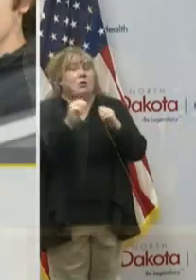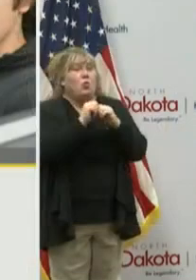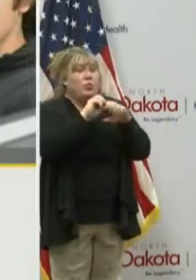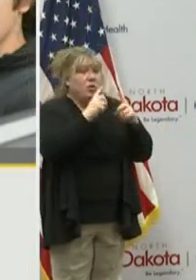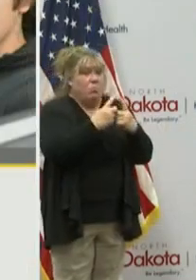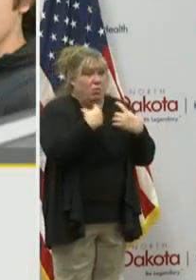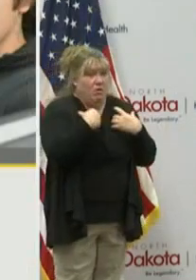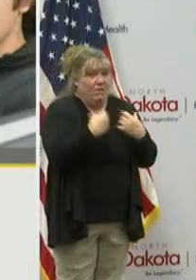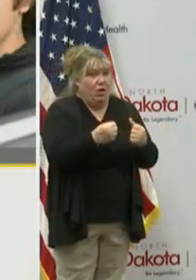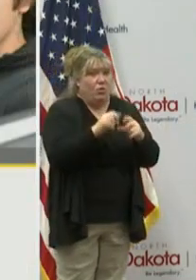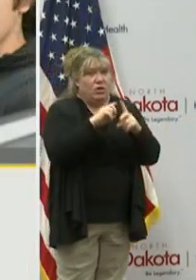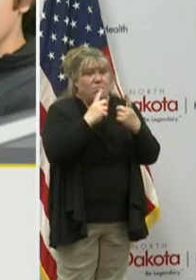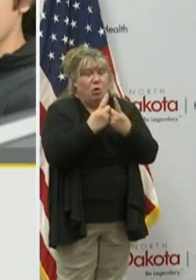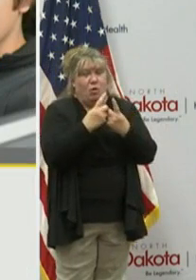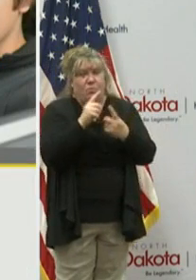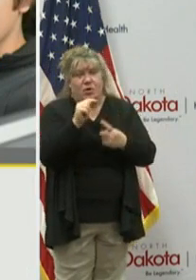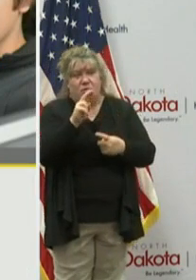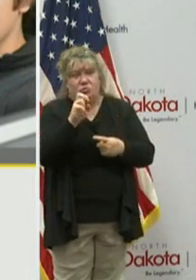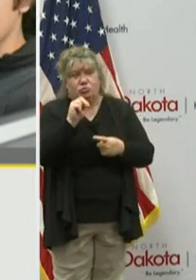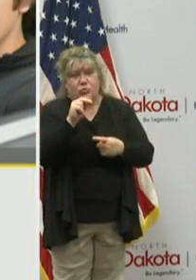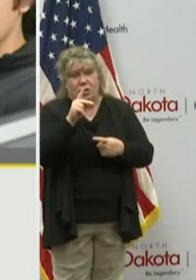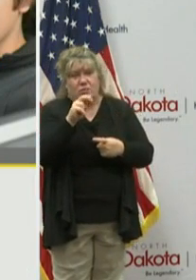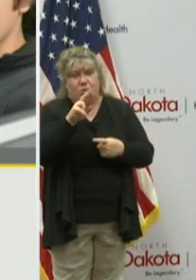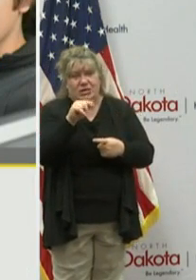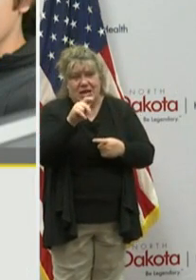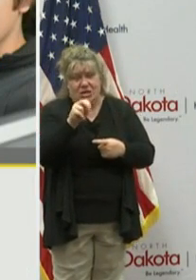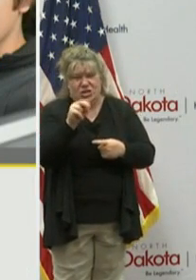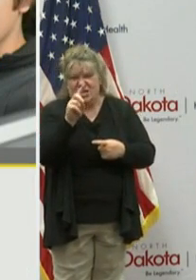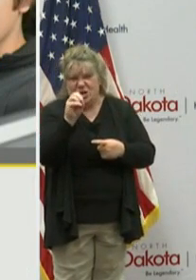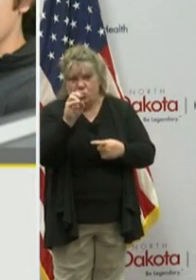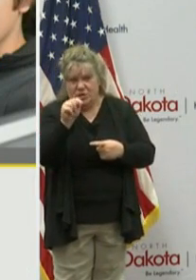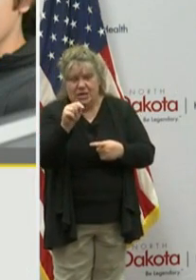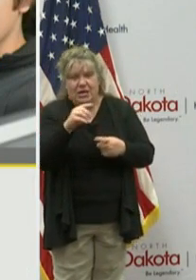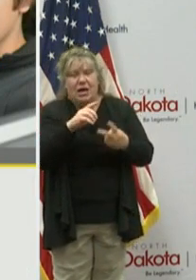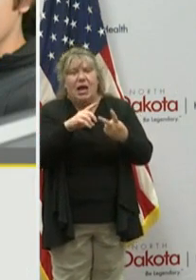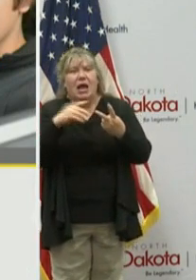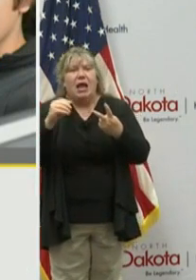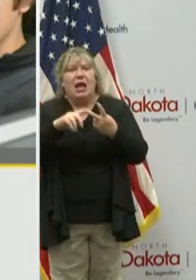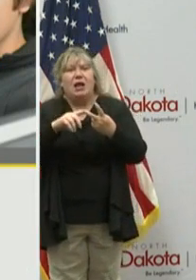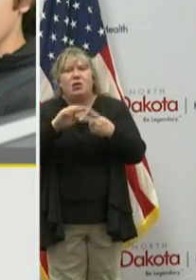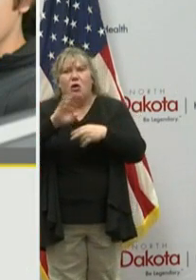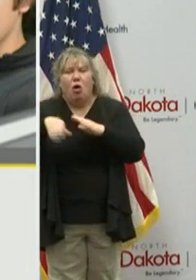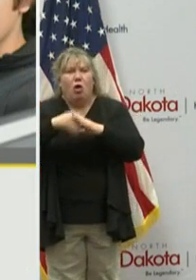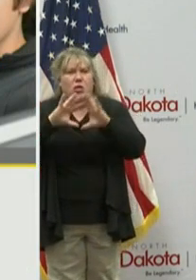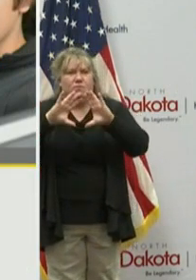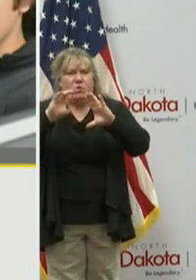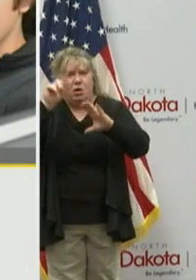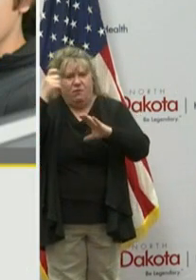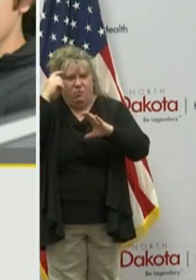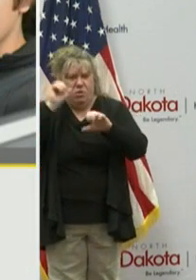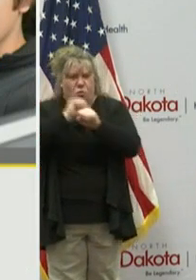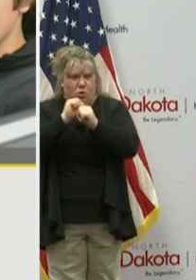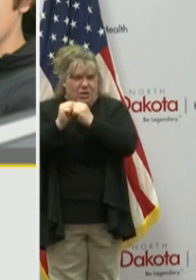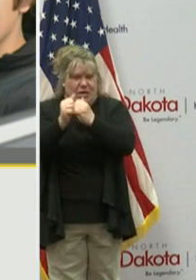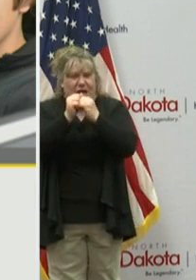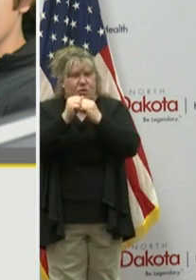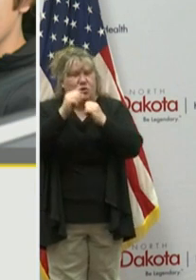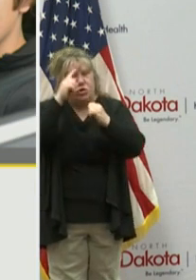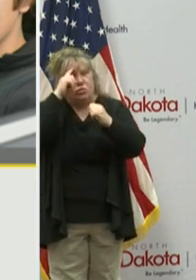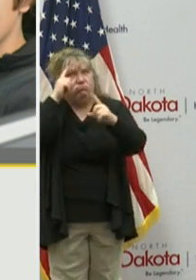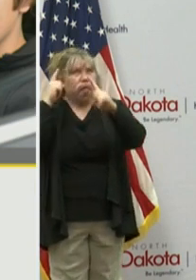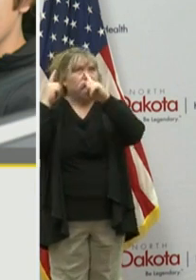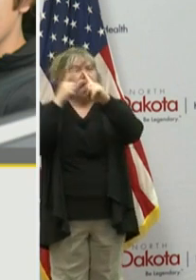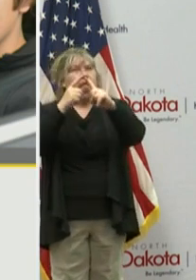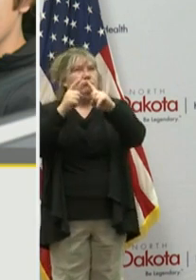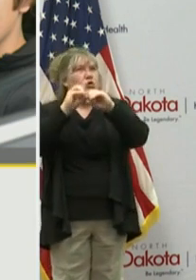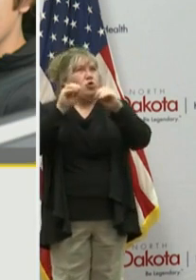with the Department of Transportation. We did it with the whole of government approach. And we've had great support from